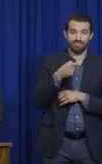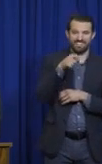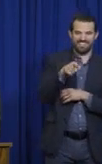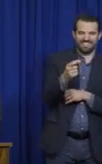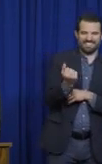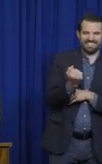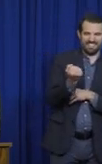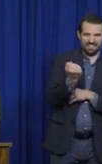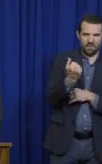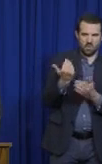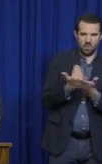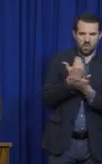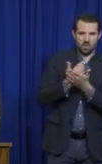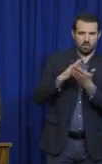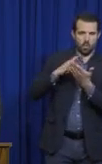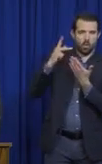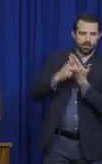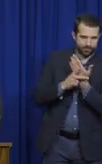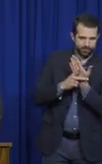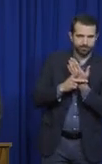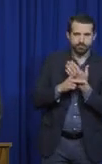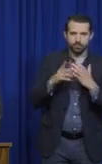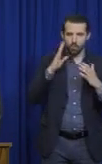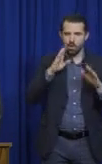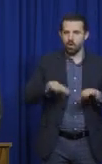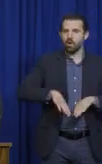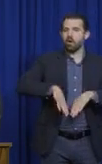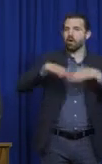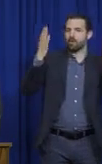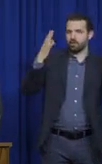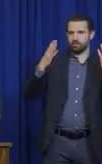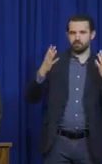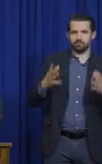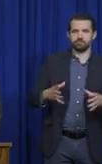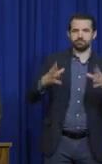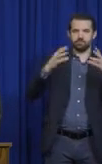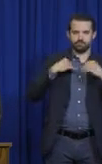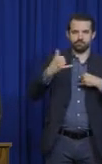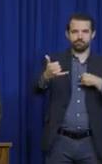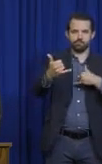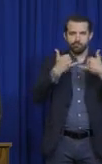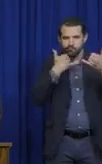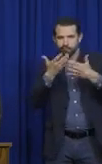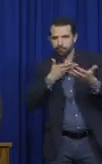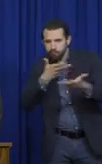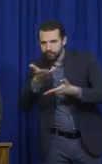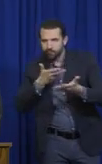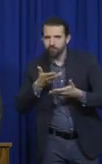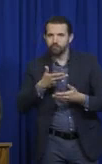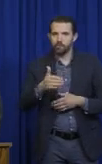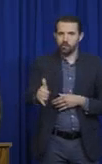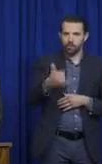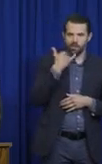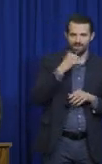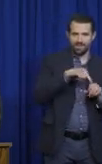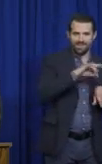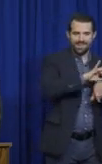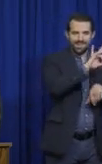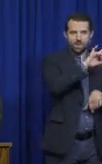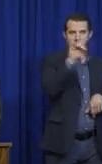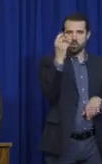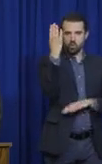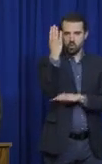new program, we will also be taking calls on Saturday from 8 a.m. to noon to answer